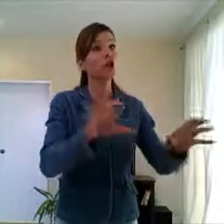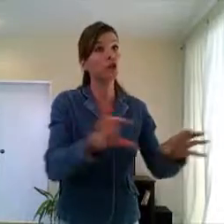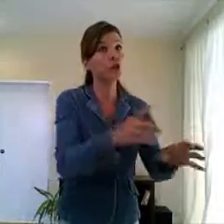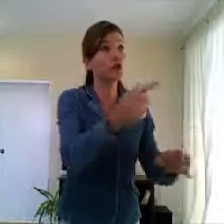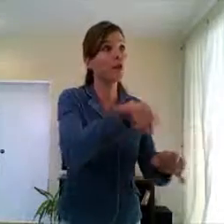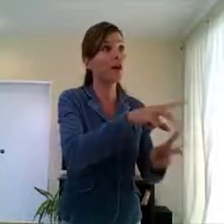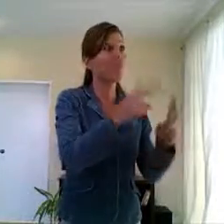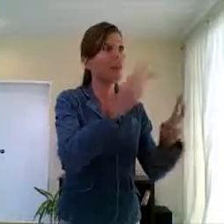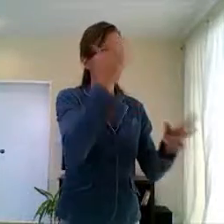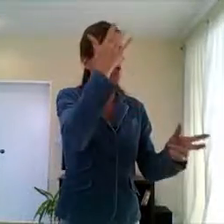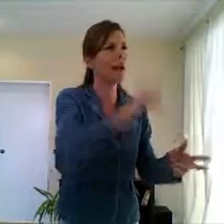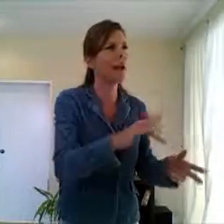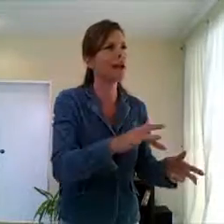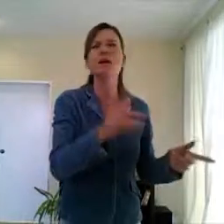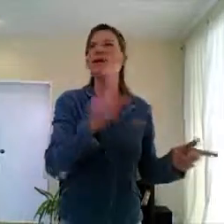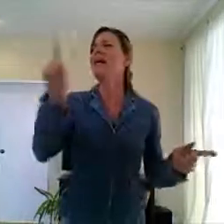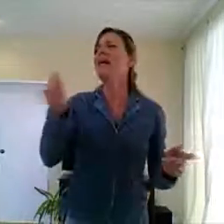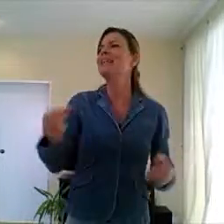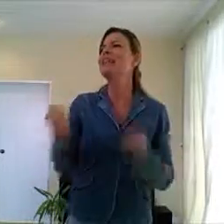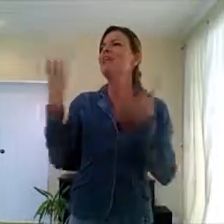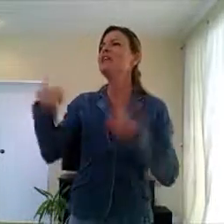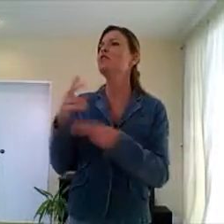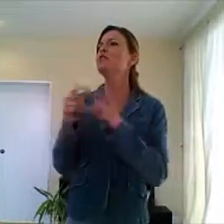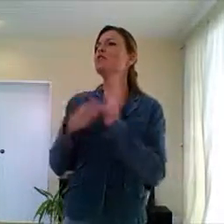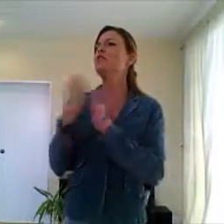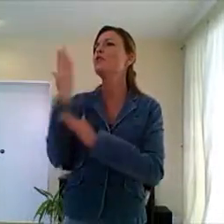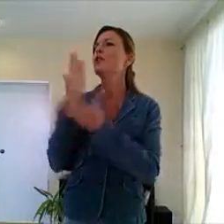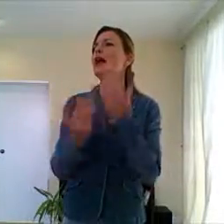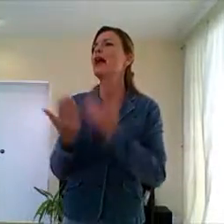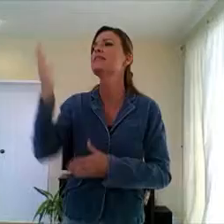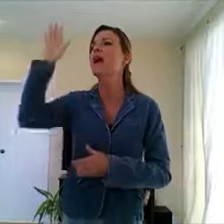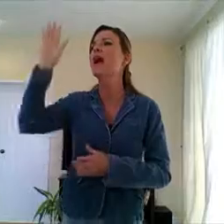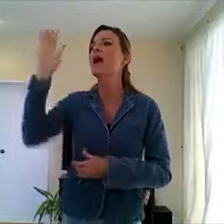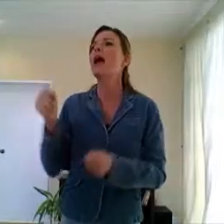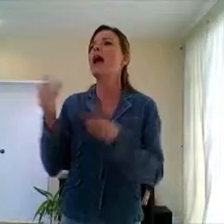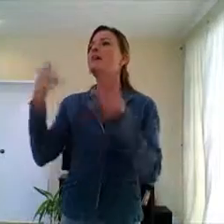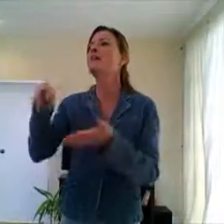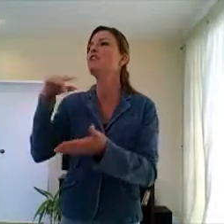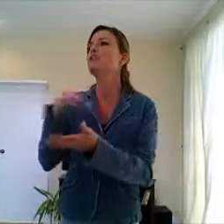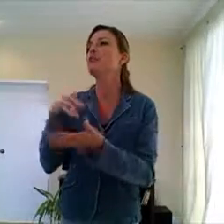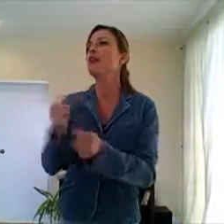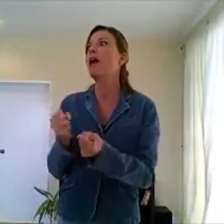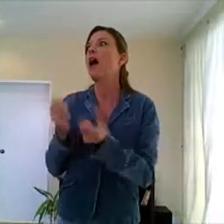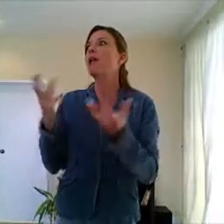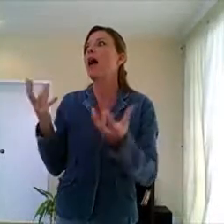me ask my students, how many of you, just by show of hands, how many of you studied, let's say you studied a lot in high school?